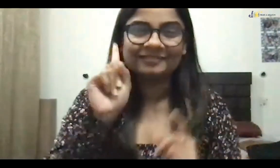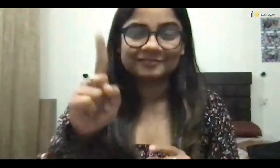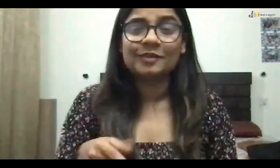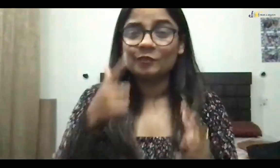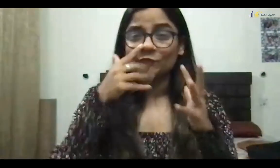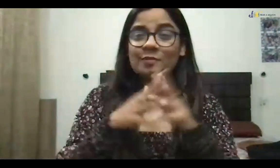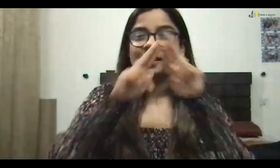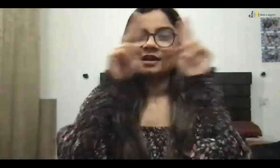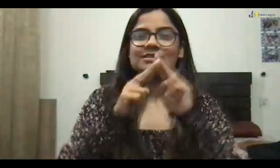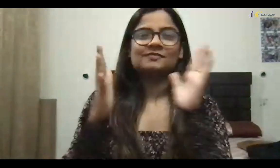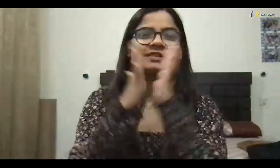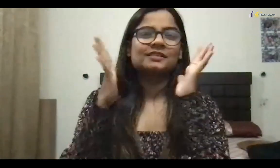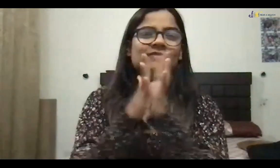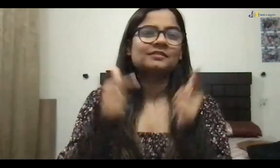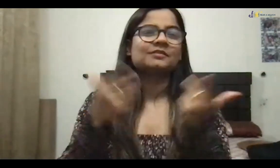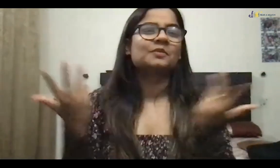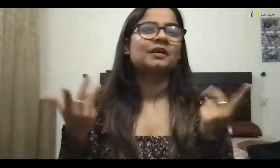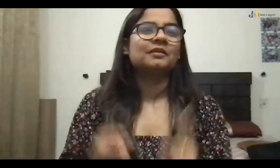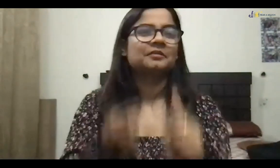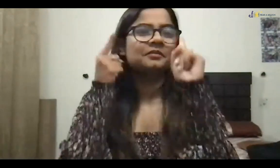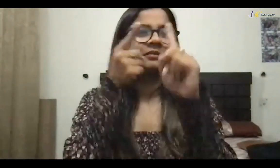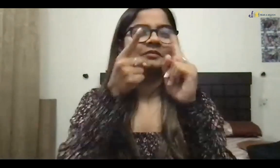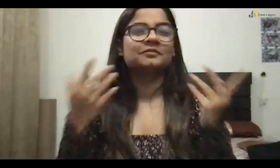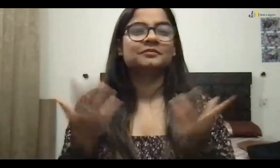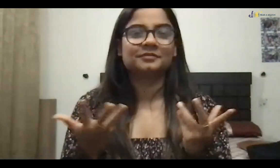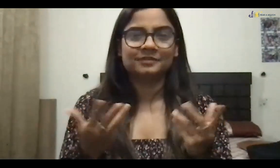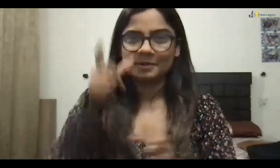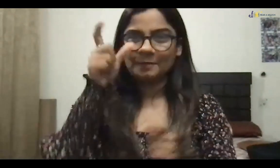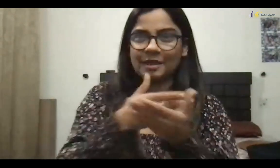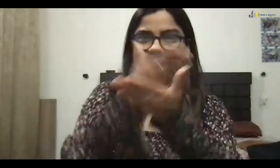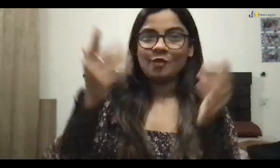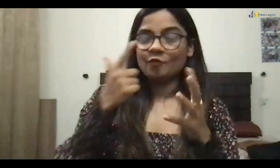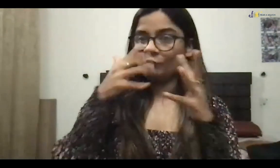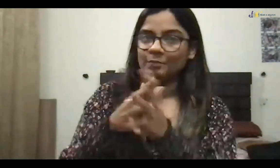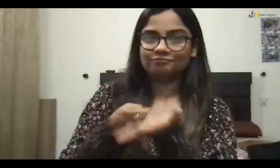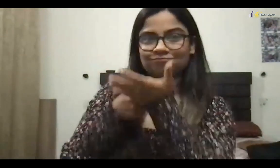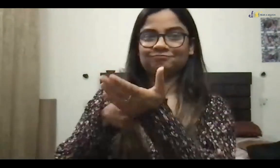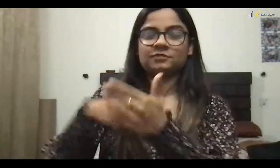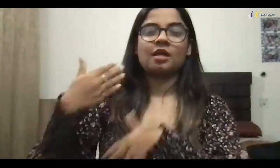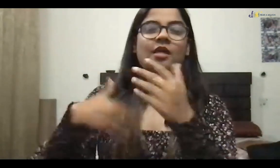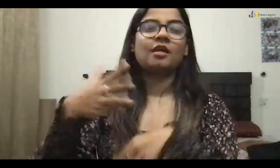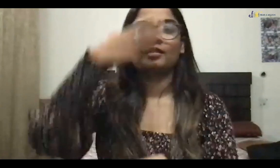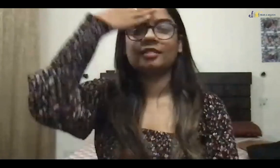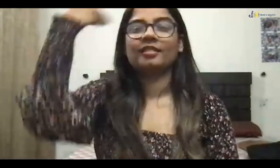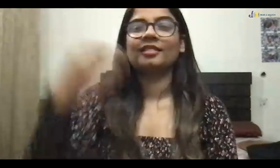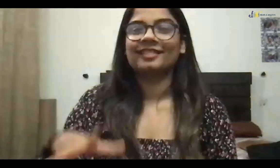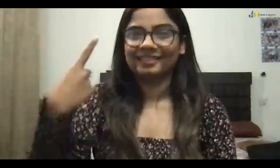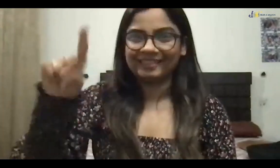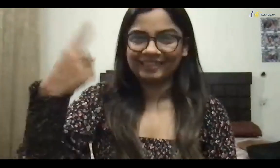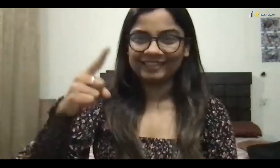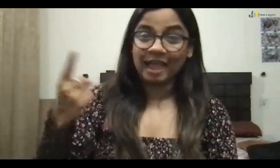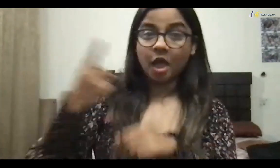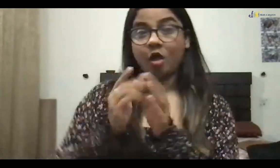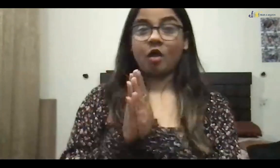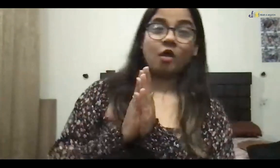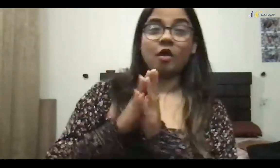I hope people are just waiting to start the session. So what is the occasion for today? International Women's Day, right? We have